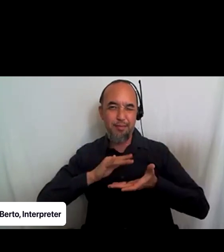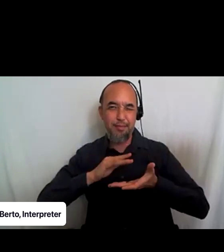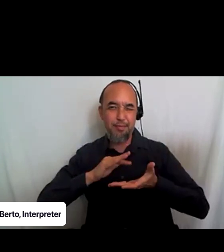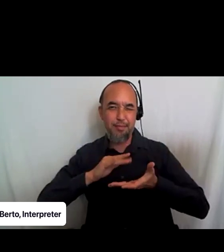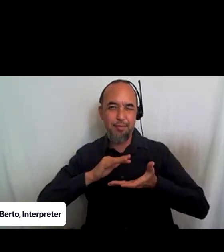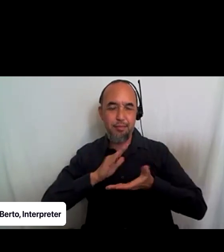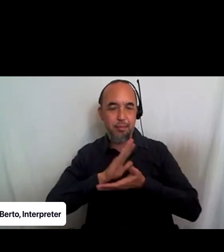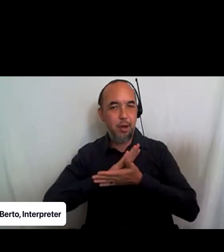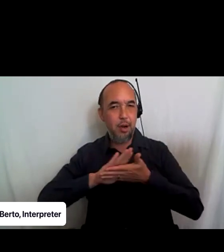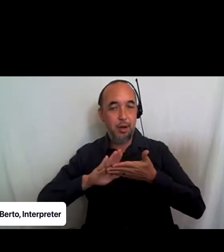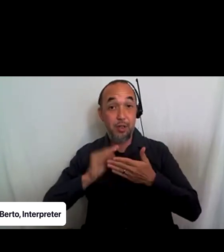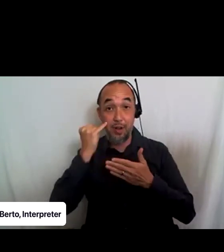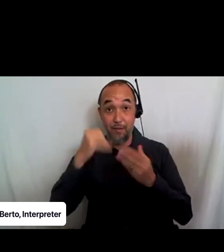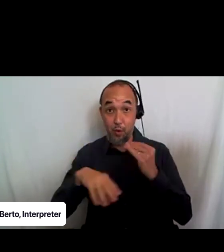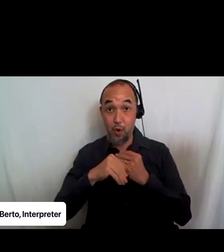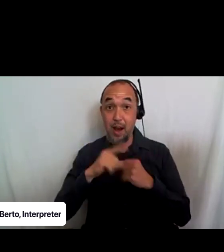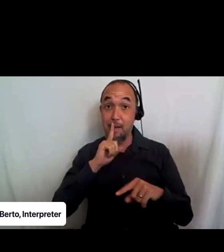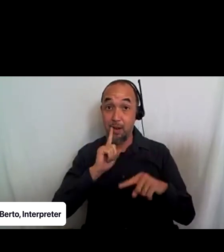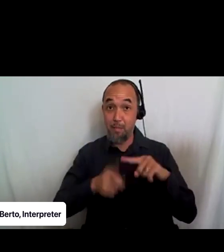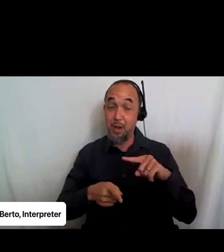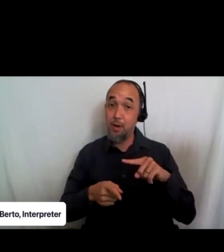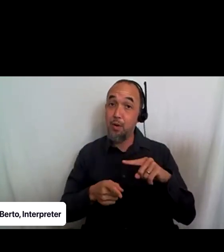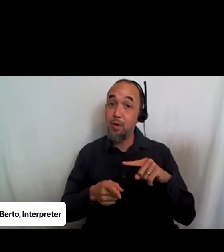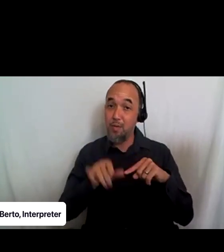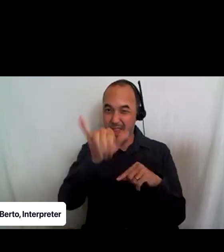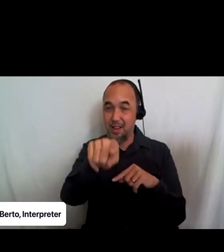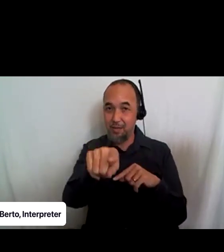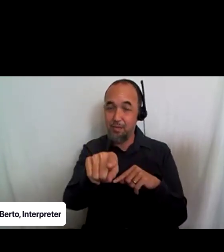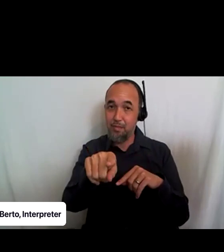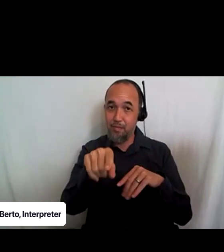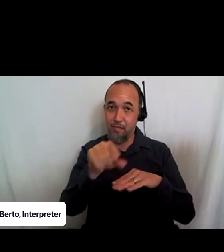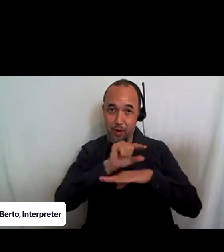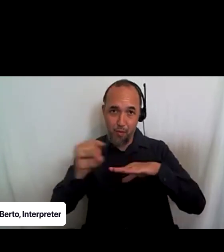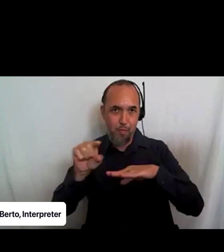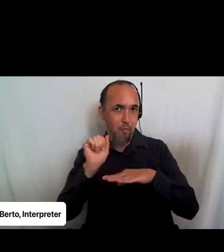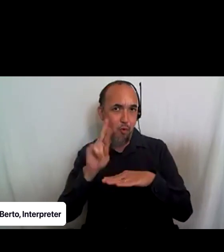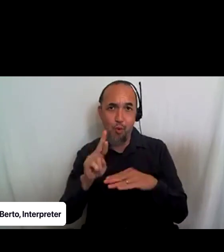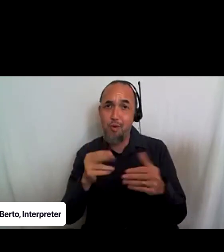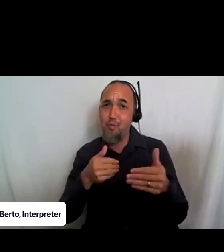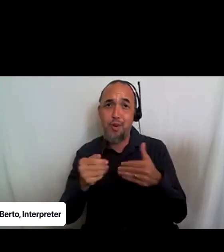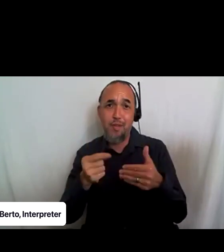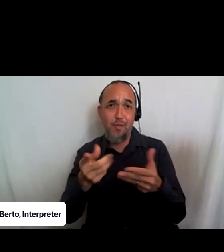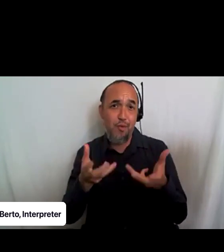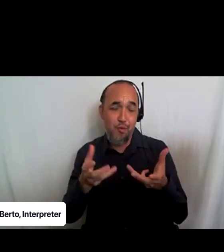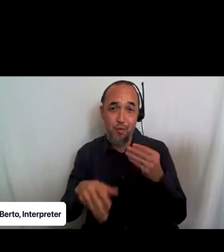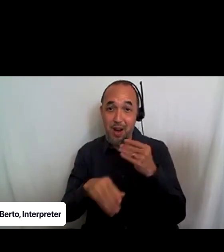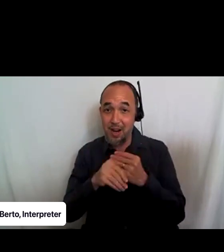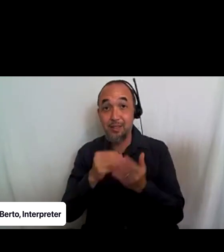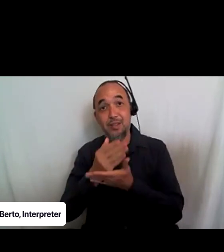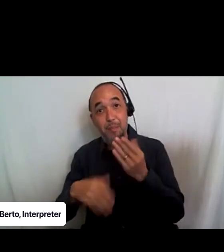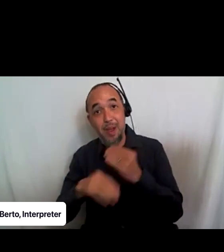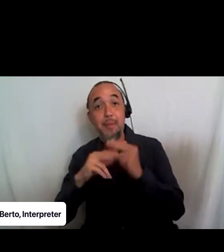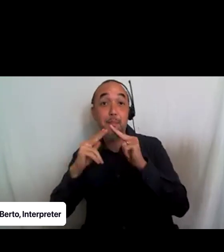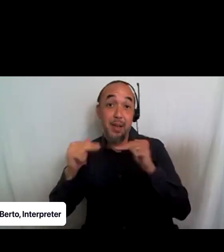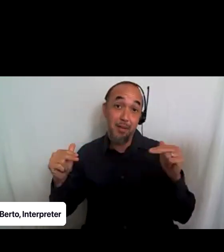If you're gonna add your tomatoes, that's where I would suggest you would add the tomatoes or anything else you want to add to it. You know, some people add bacon to their mac and